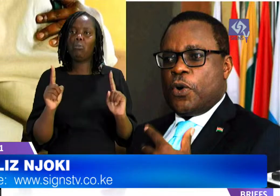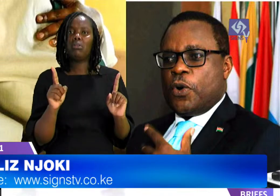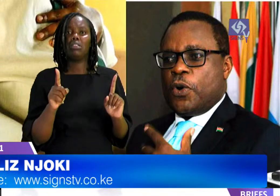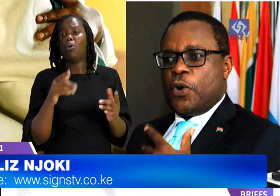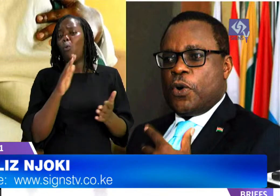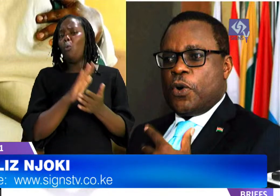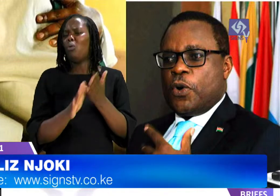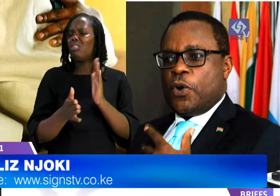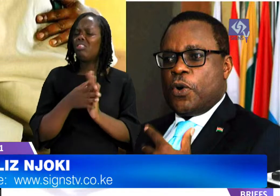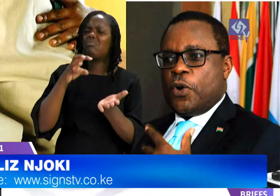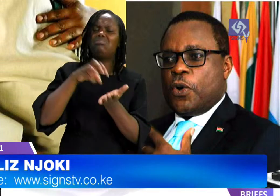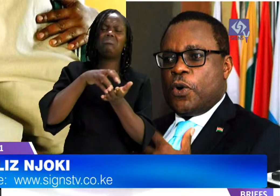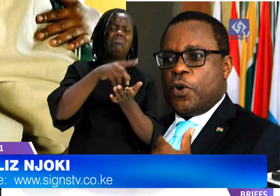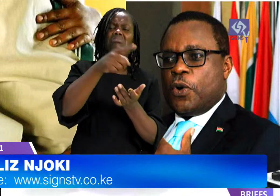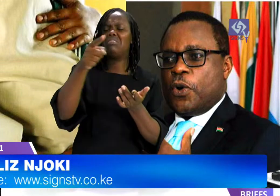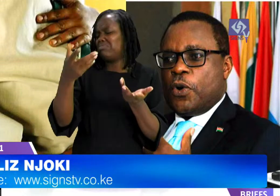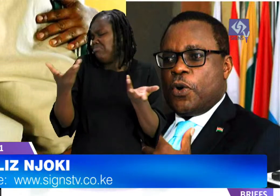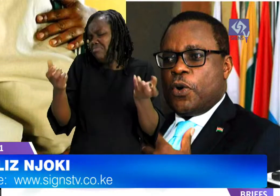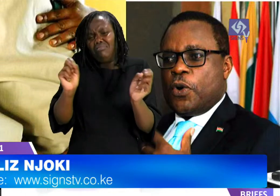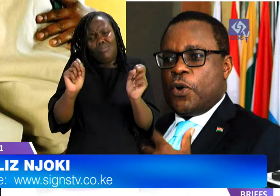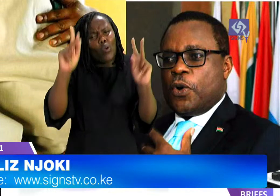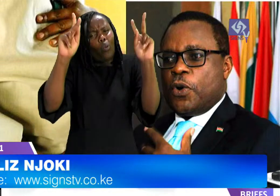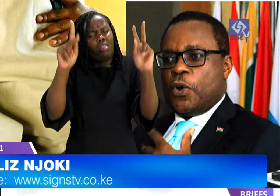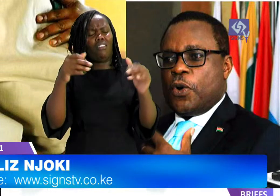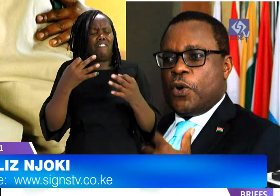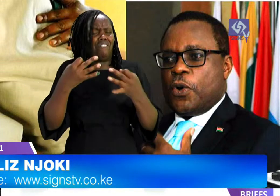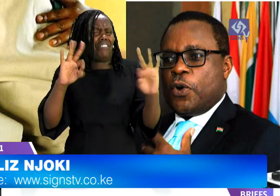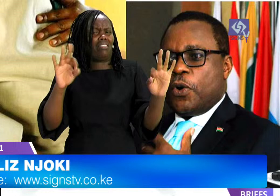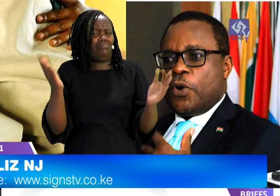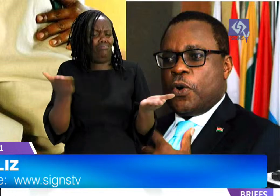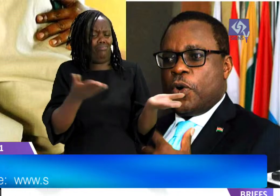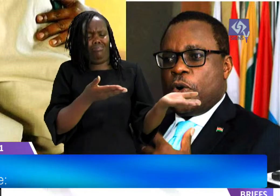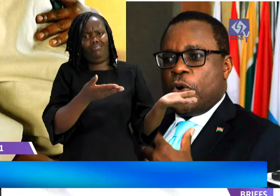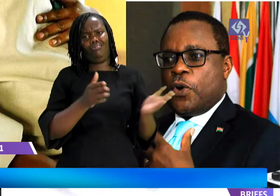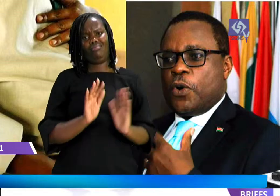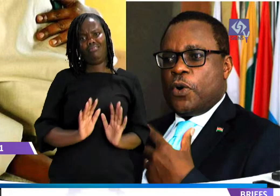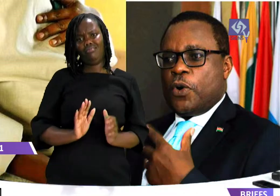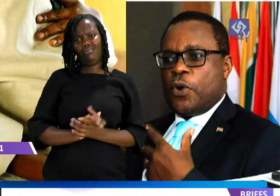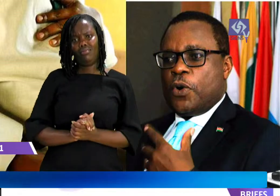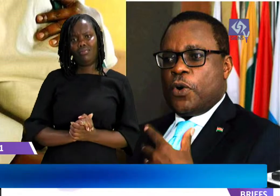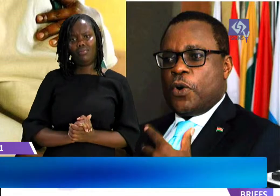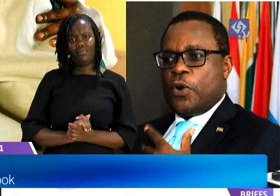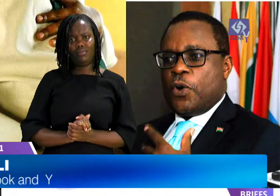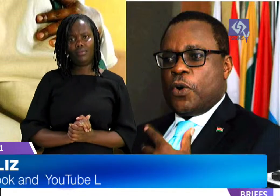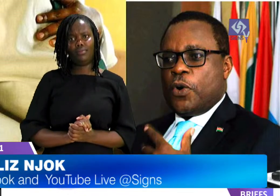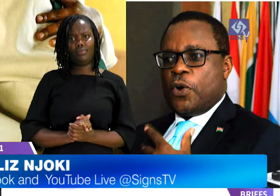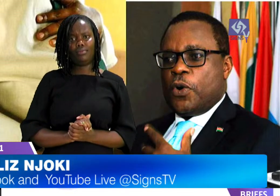and ensuring equal access to education for all, regardless of their